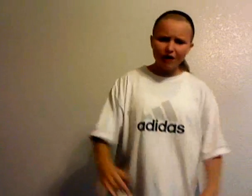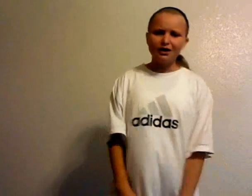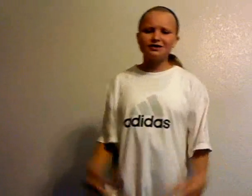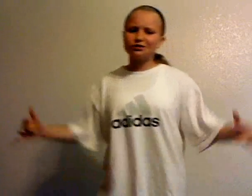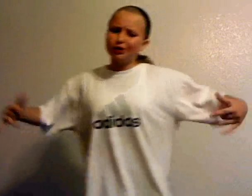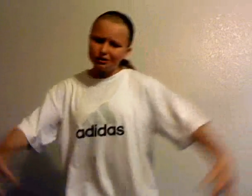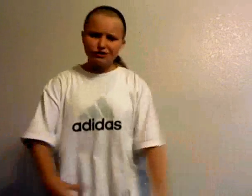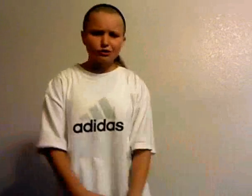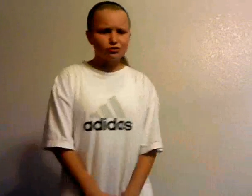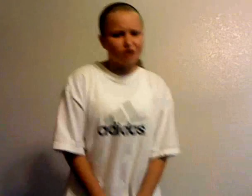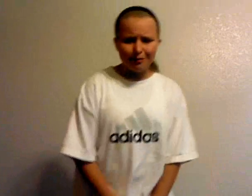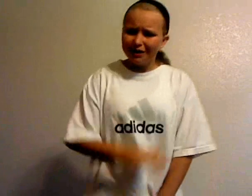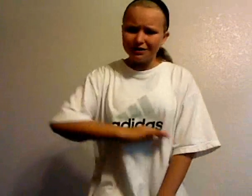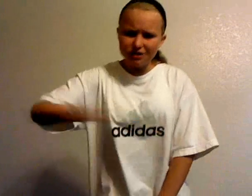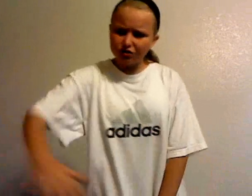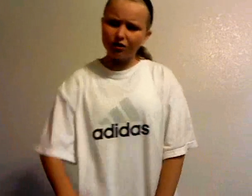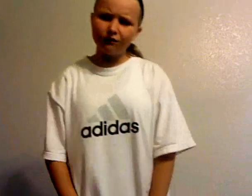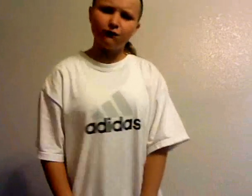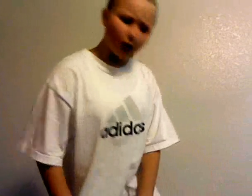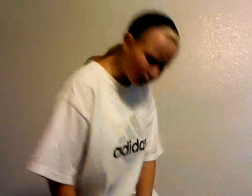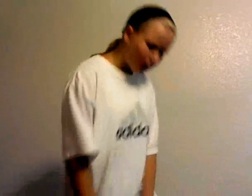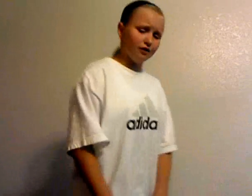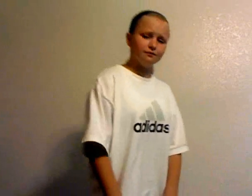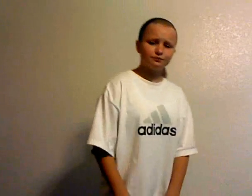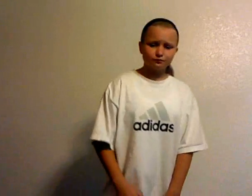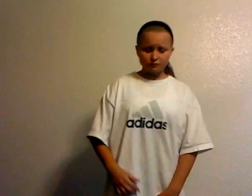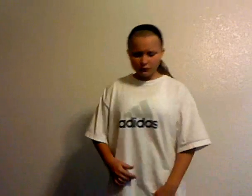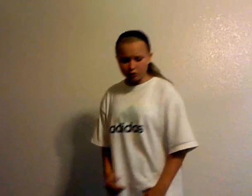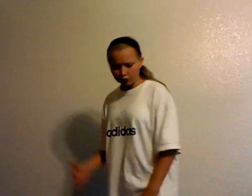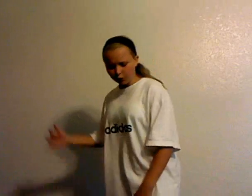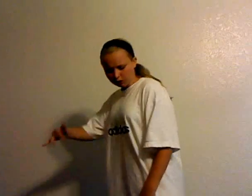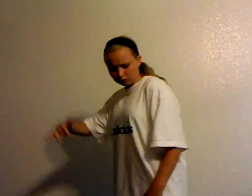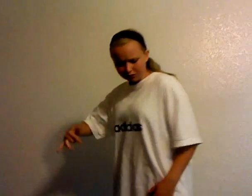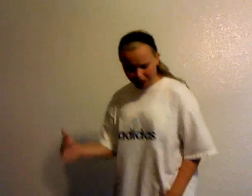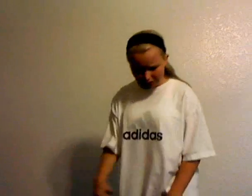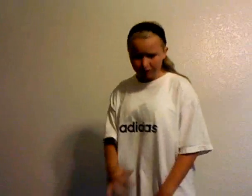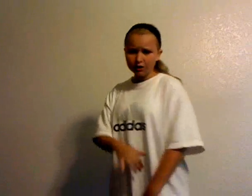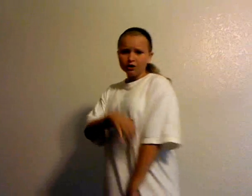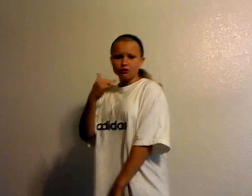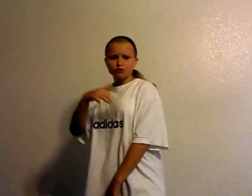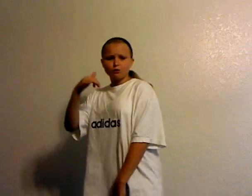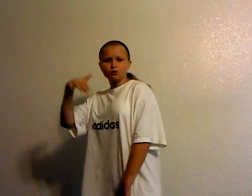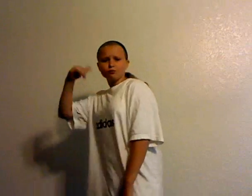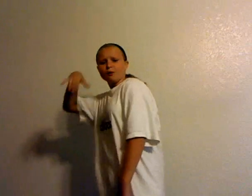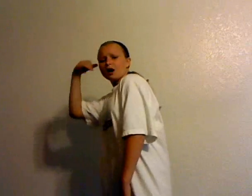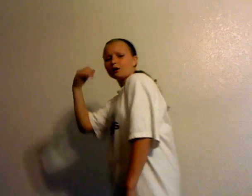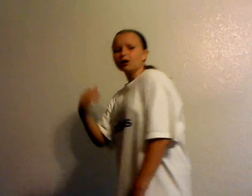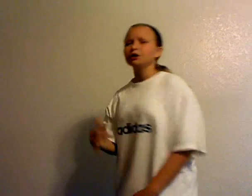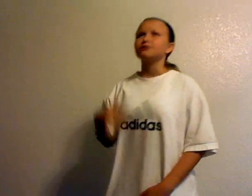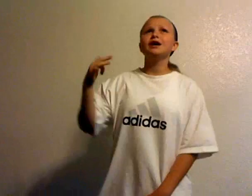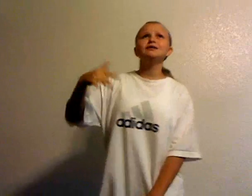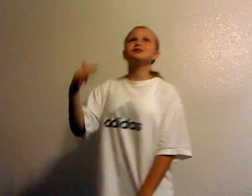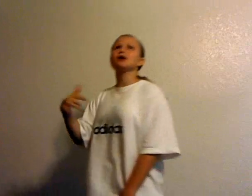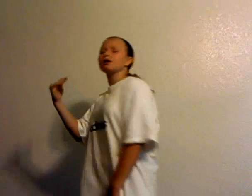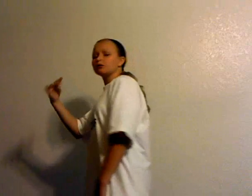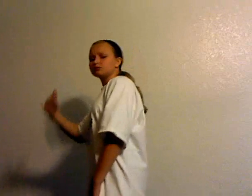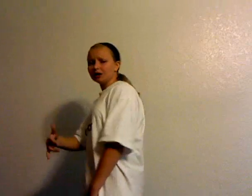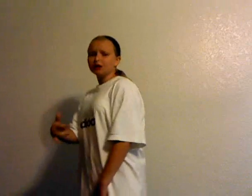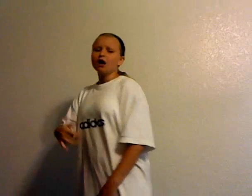God, he's got to end, he's got to start There is no life before God Not real today, not real tomorrow Then was the whole day